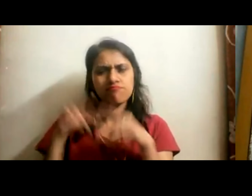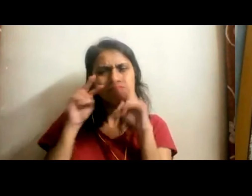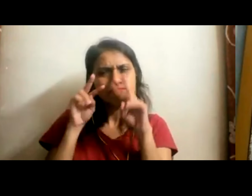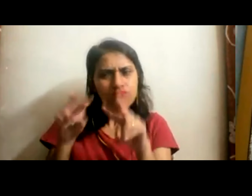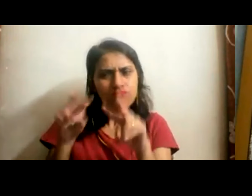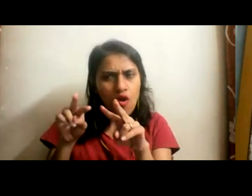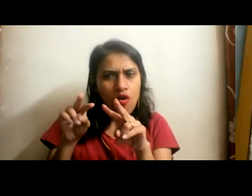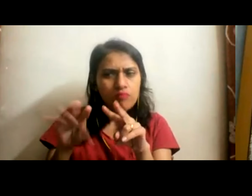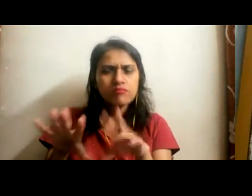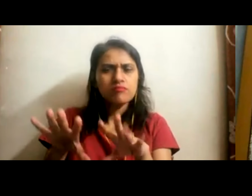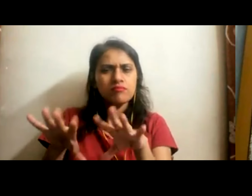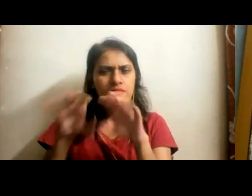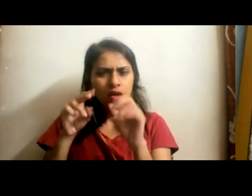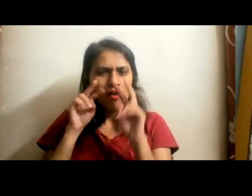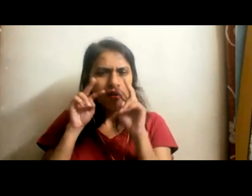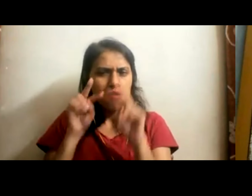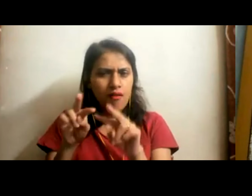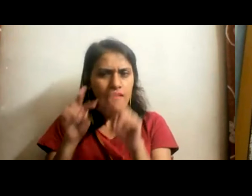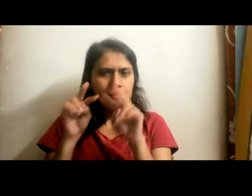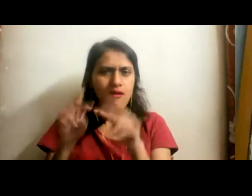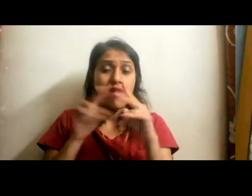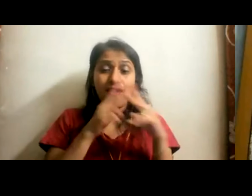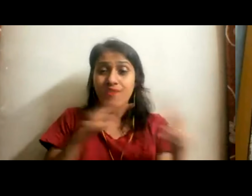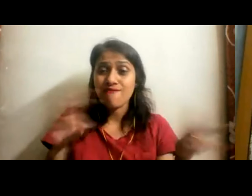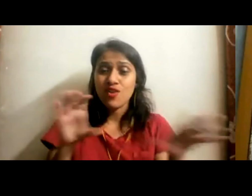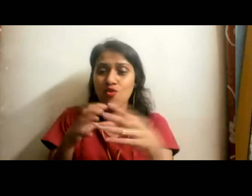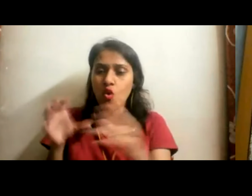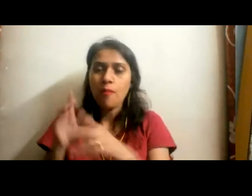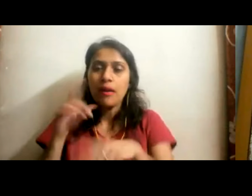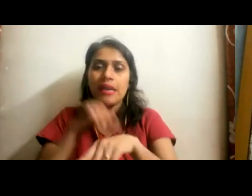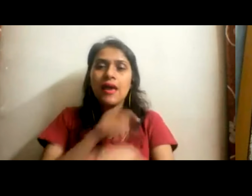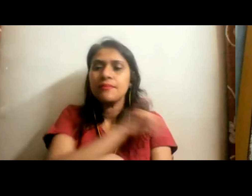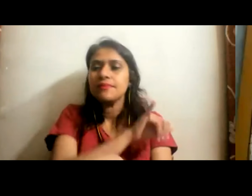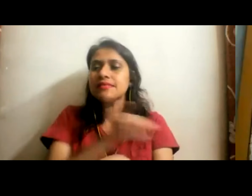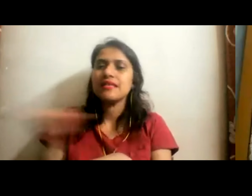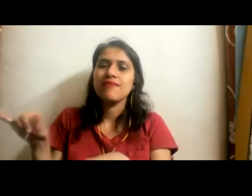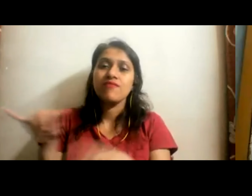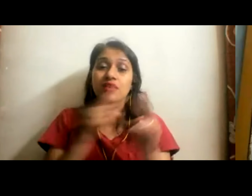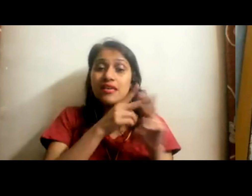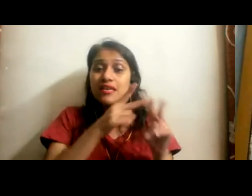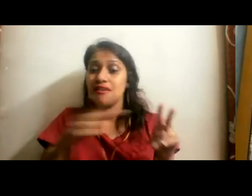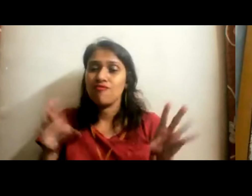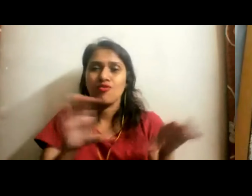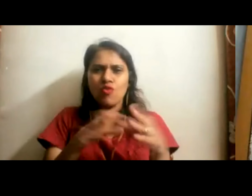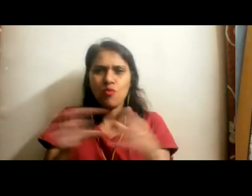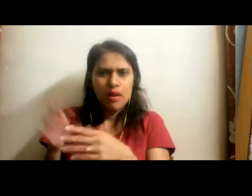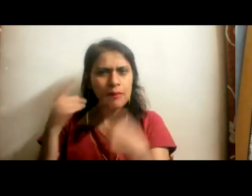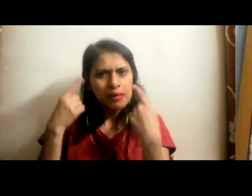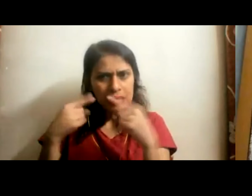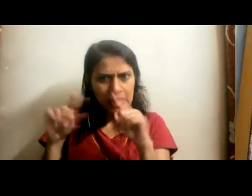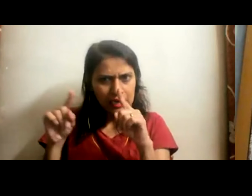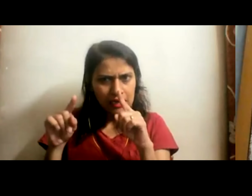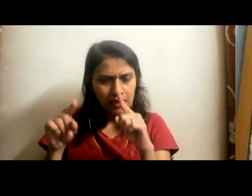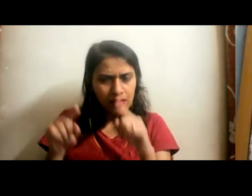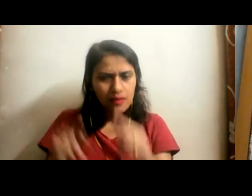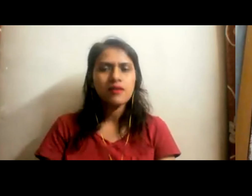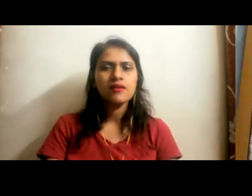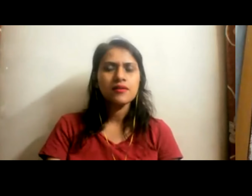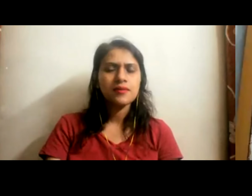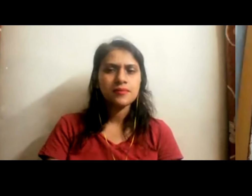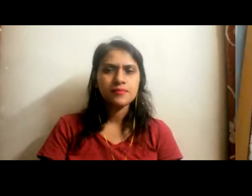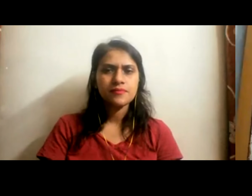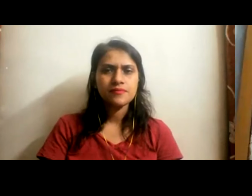that evaluates and compares different groups at the same point of time. Am I right? Yeah,